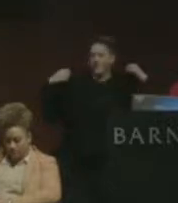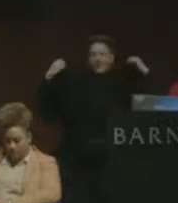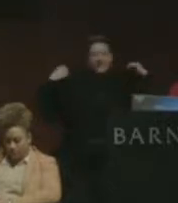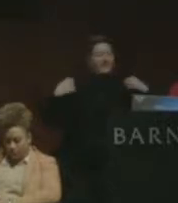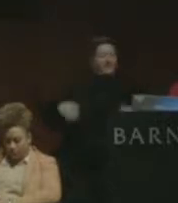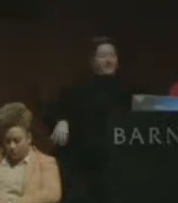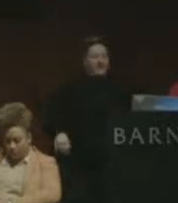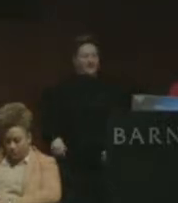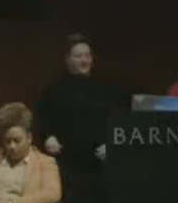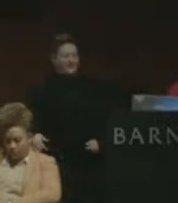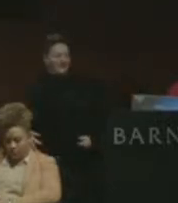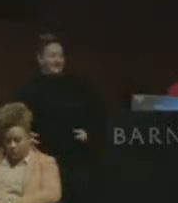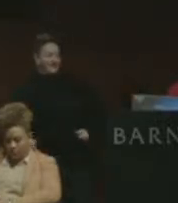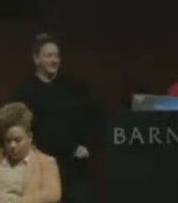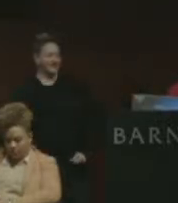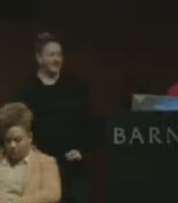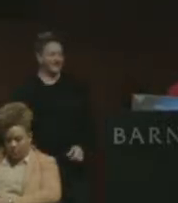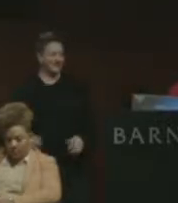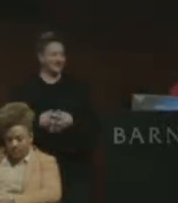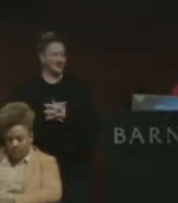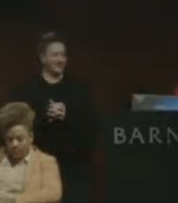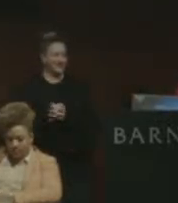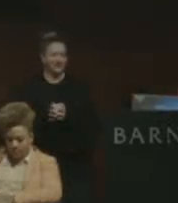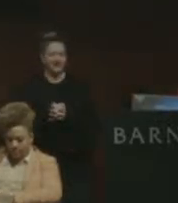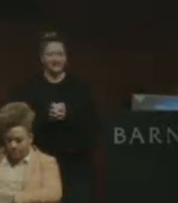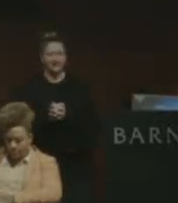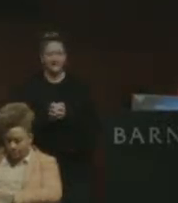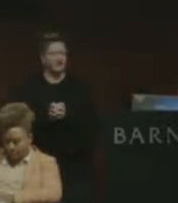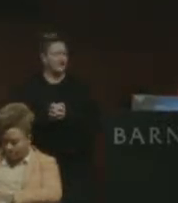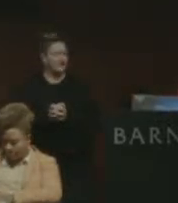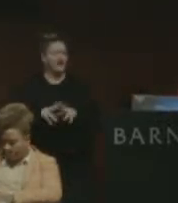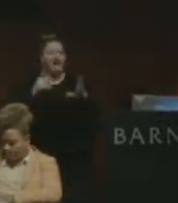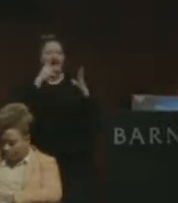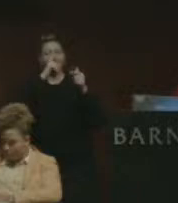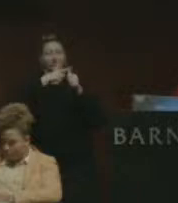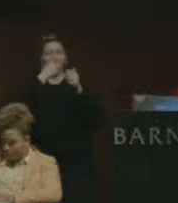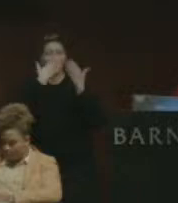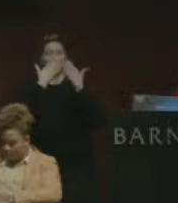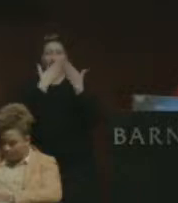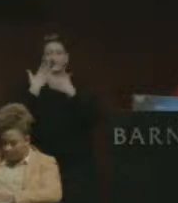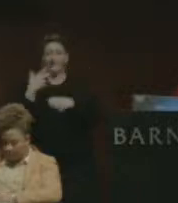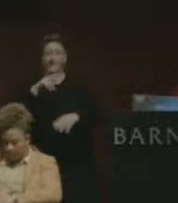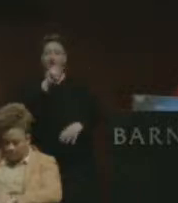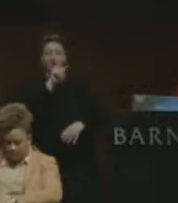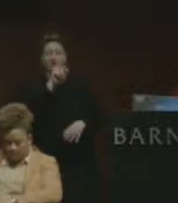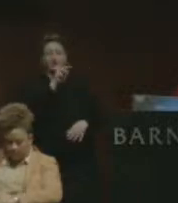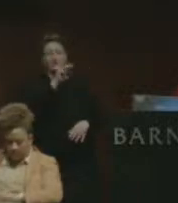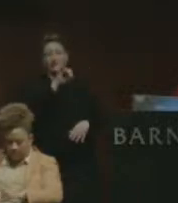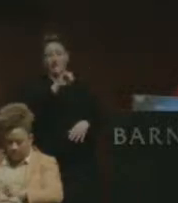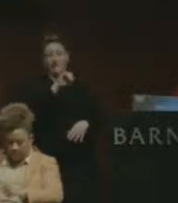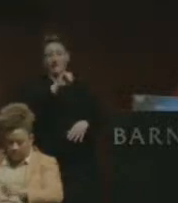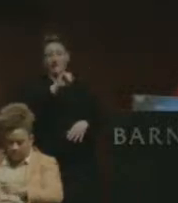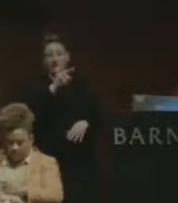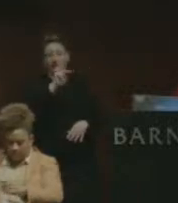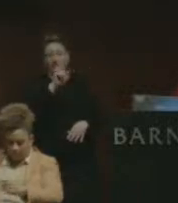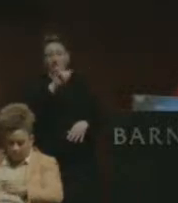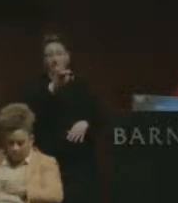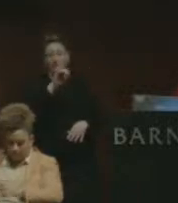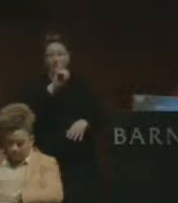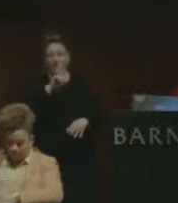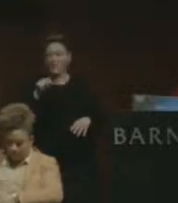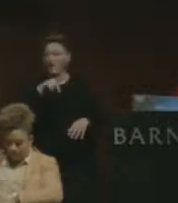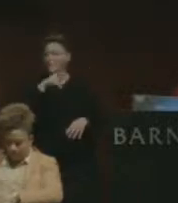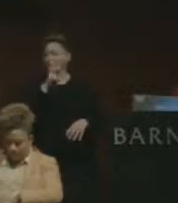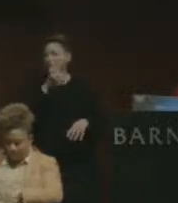Buenas tardes, boa tarde. First, I want to thank Tami Navarro and Primera Natson for organizing